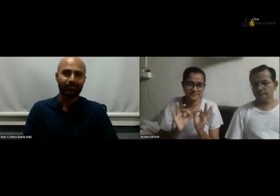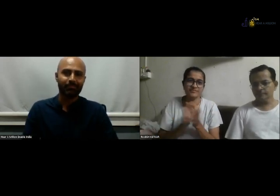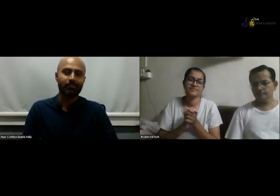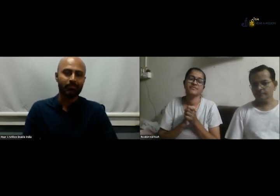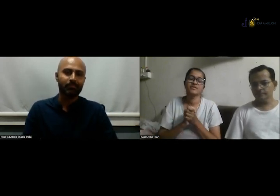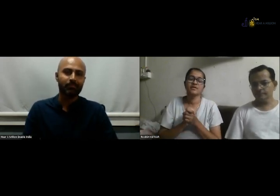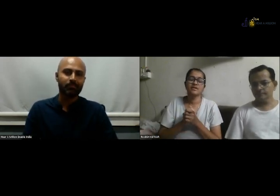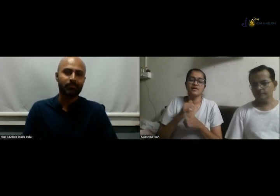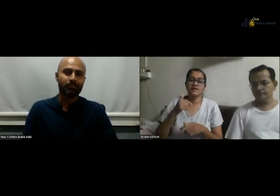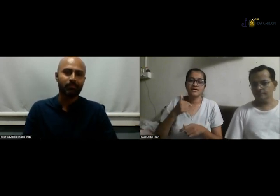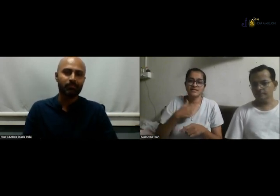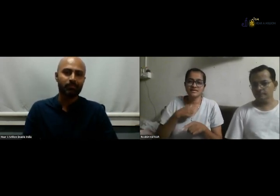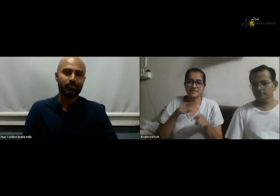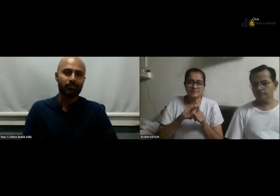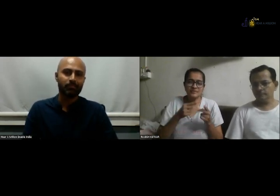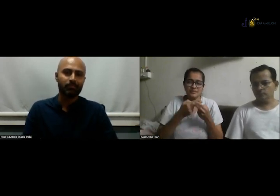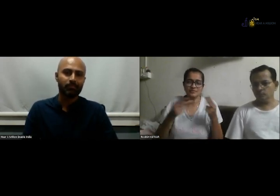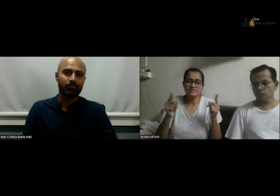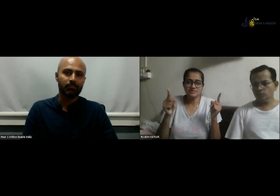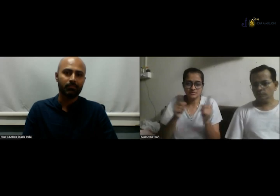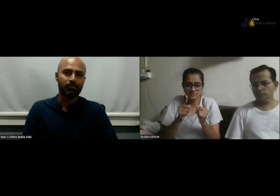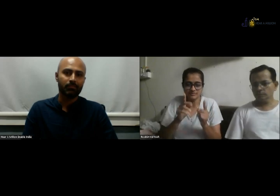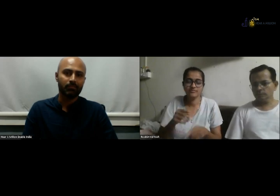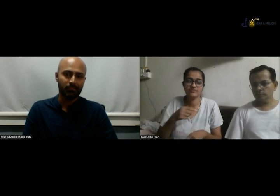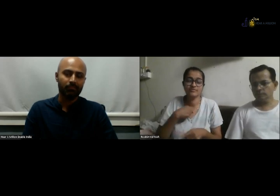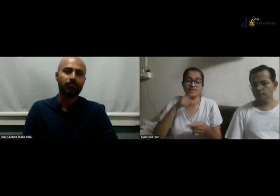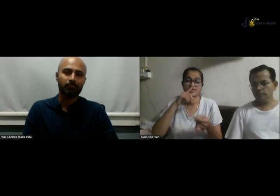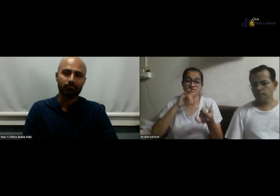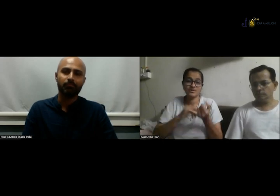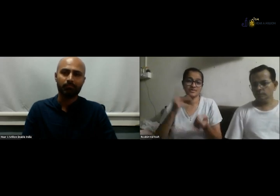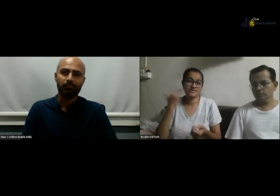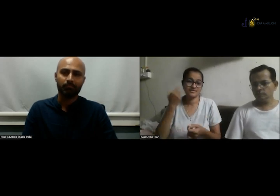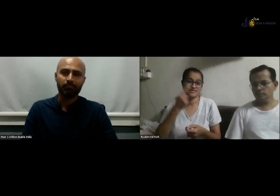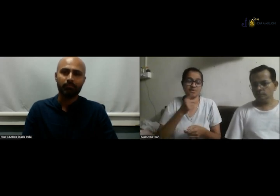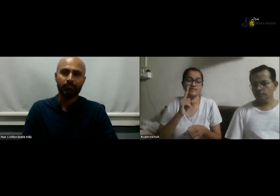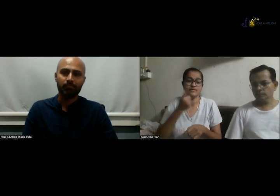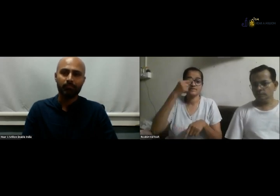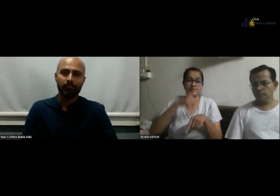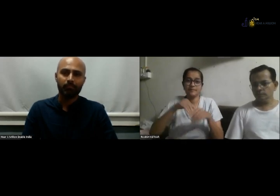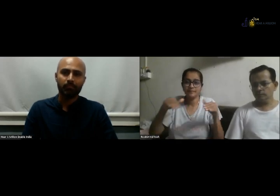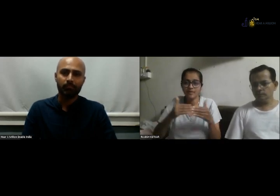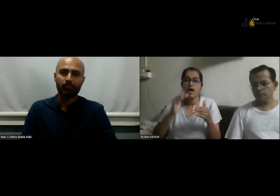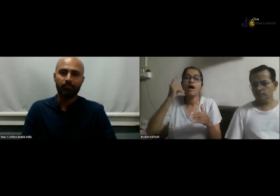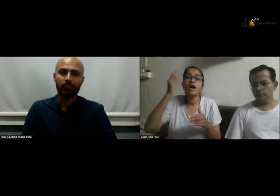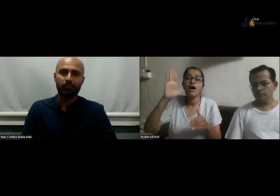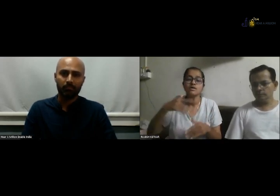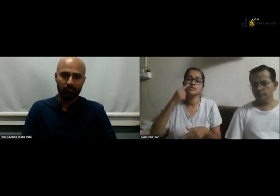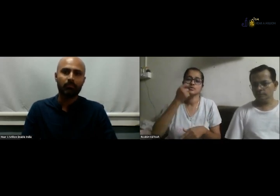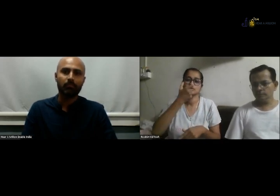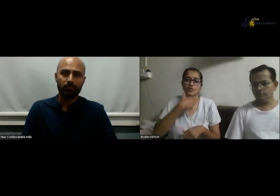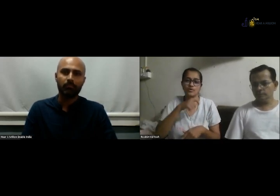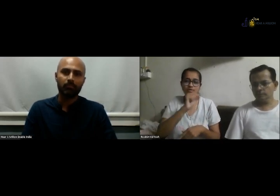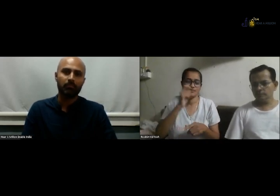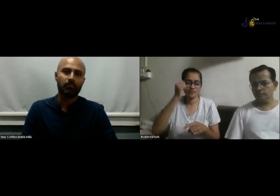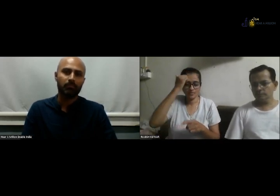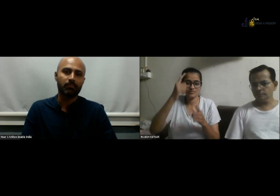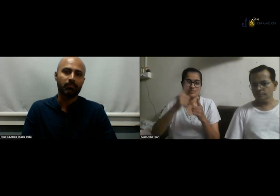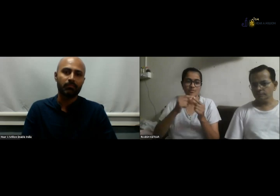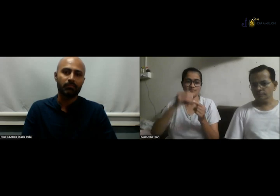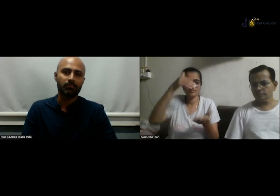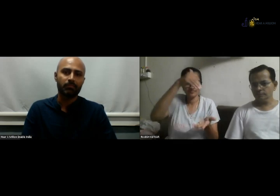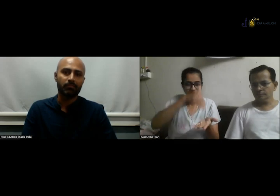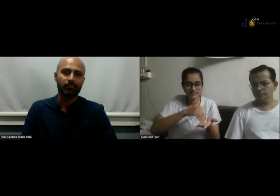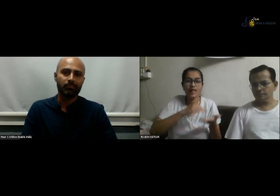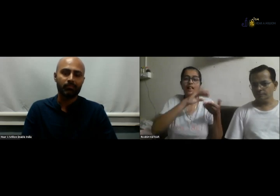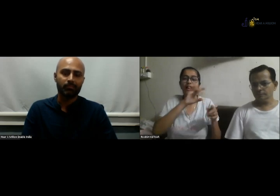Yashdeep and Dhruva, I would like to pay respect for Sudamni. So I would like to share in brief.